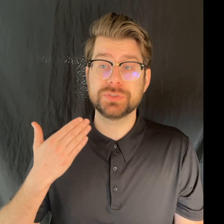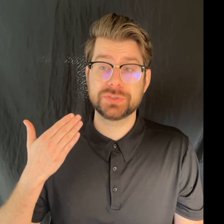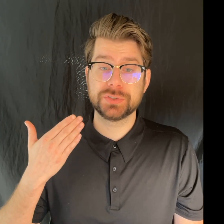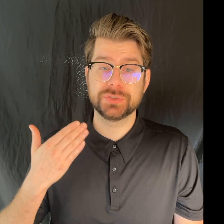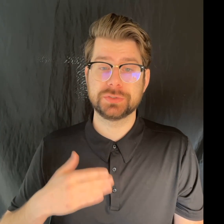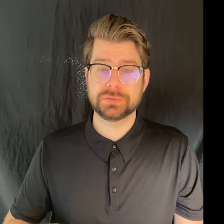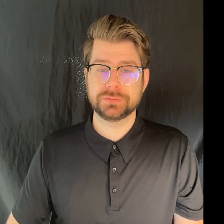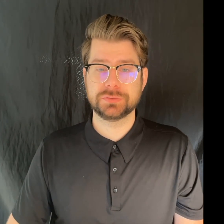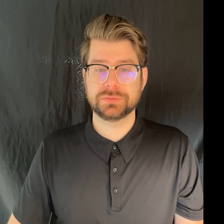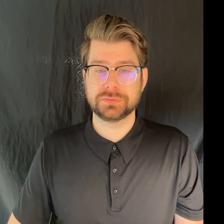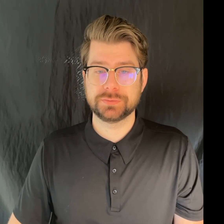route,